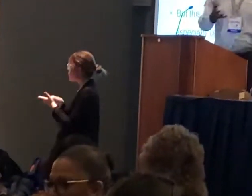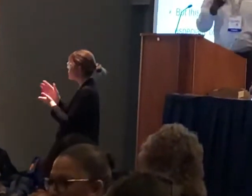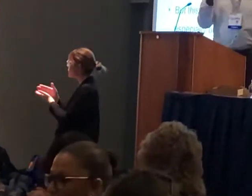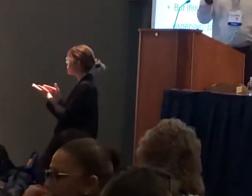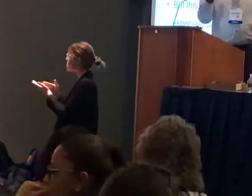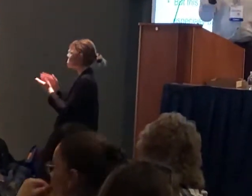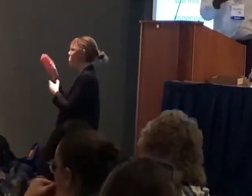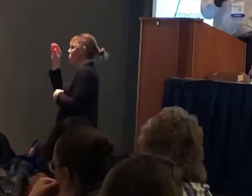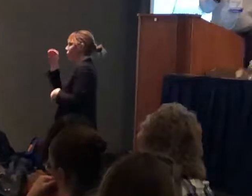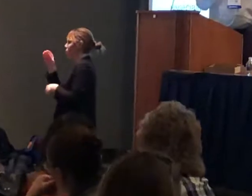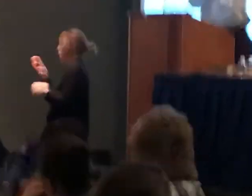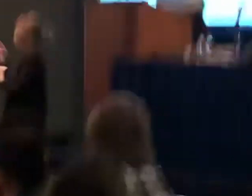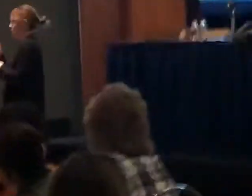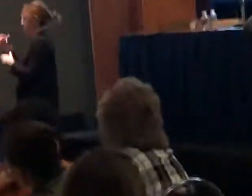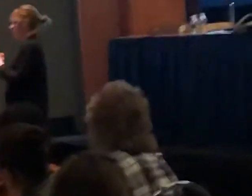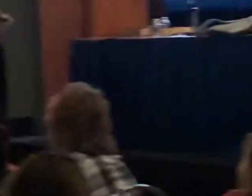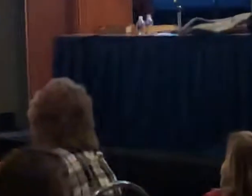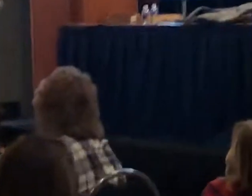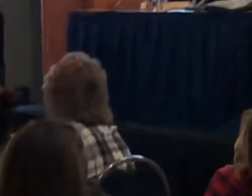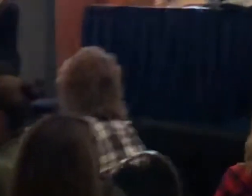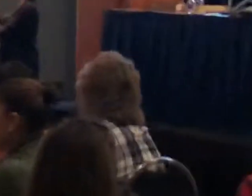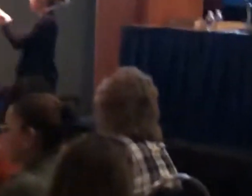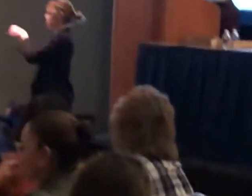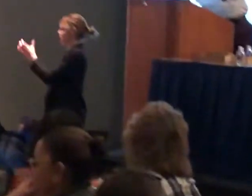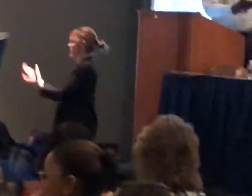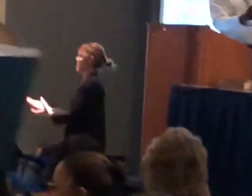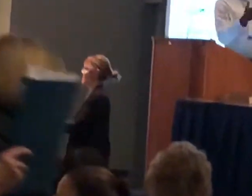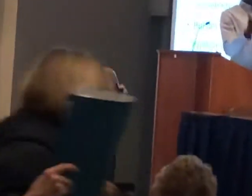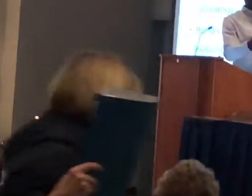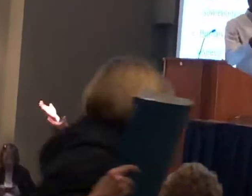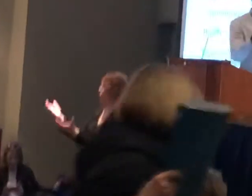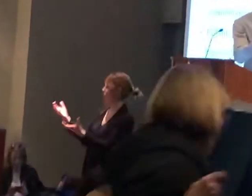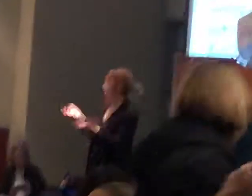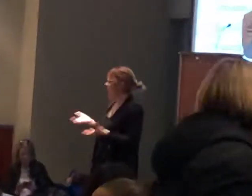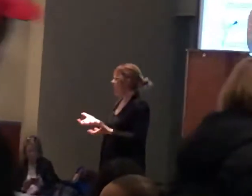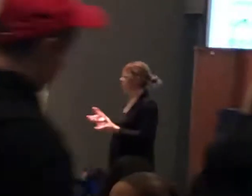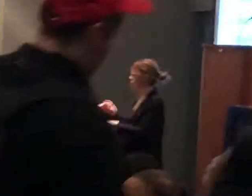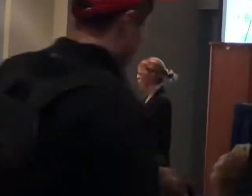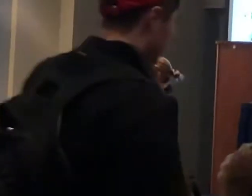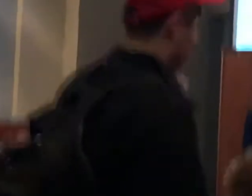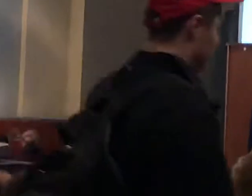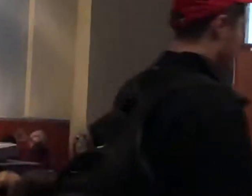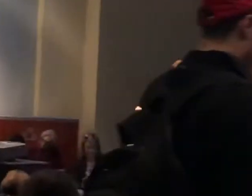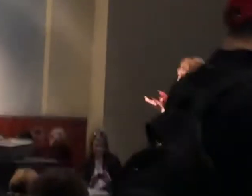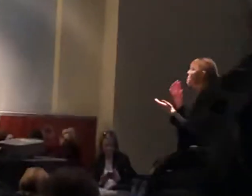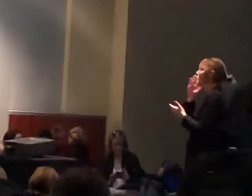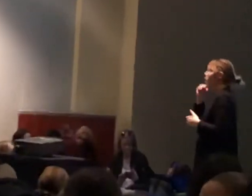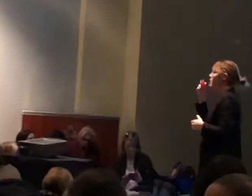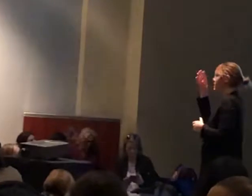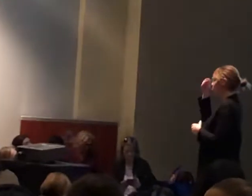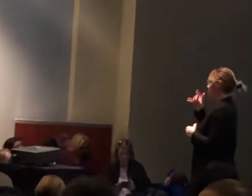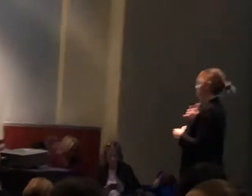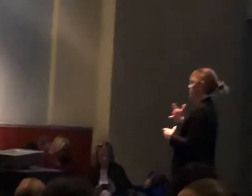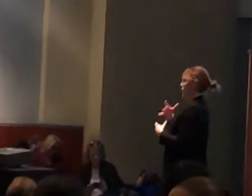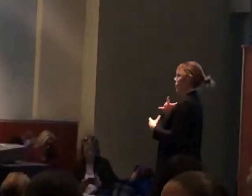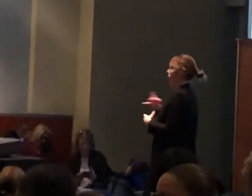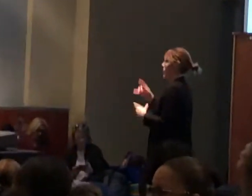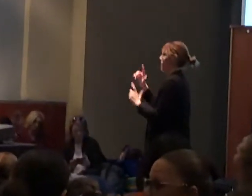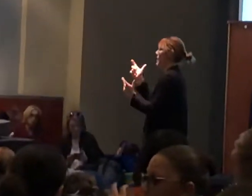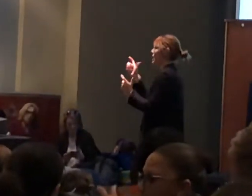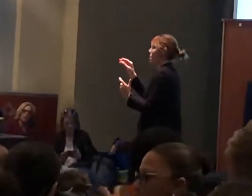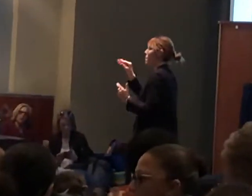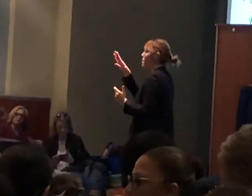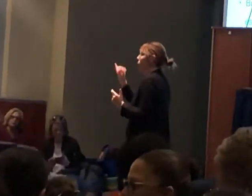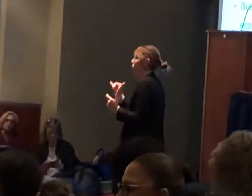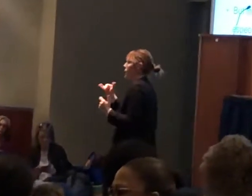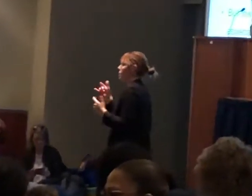of stack the blocks up and carry that heavy stuff? That's a part of that big body play.